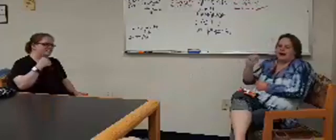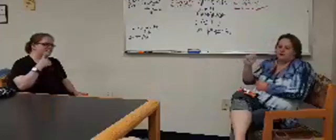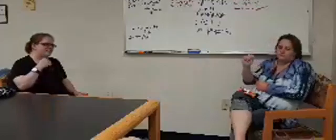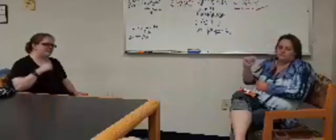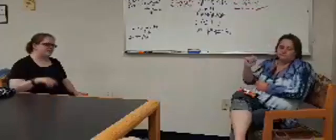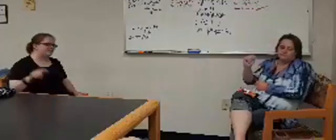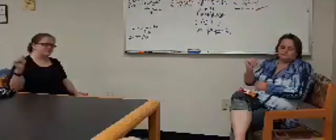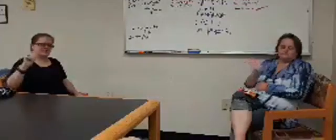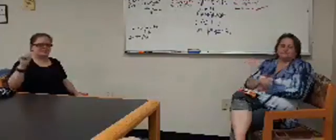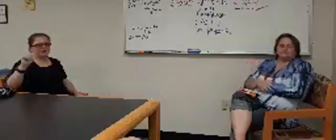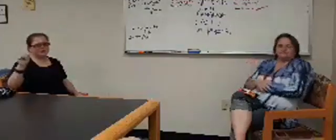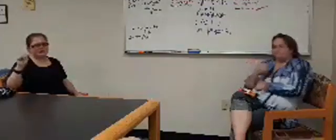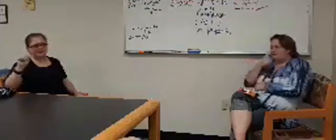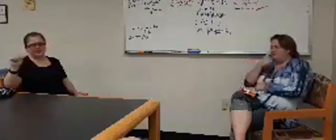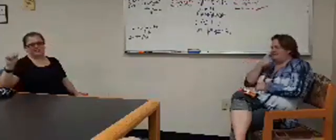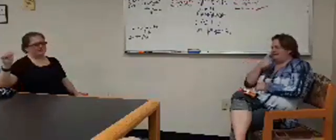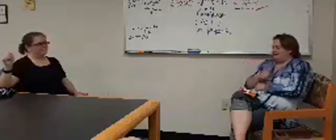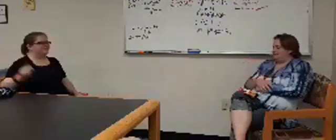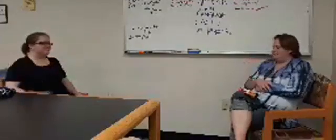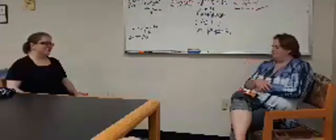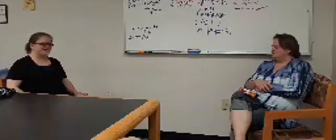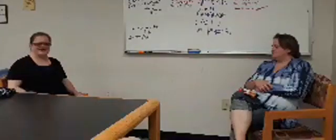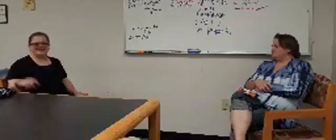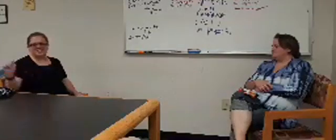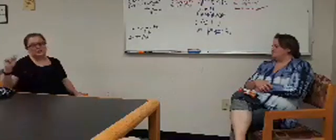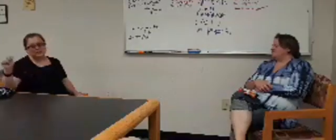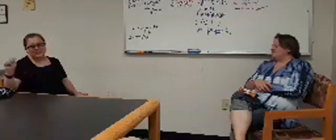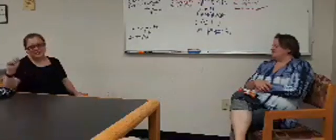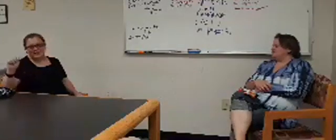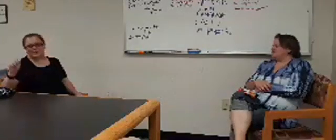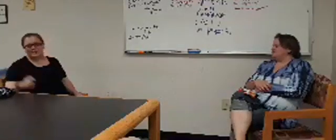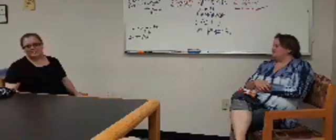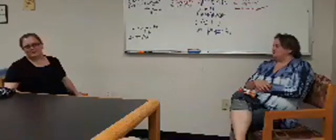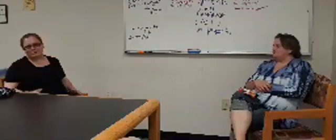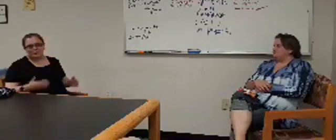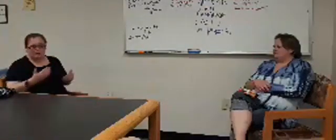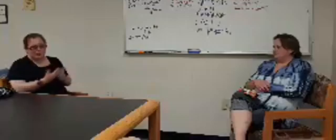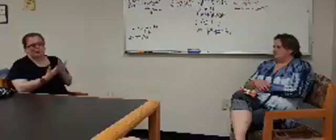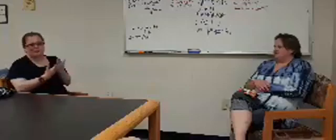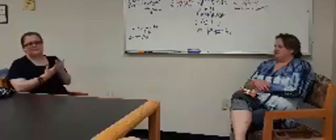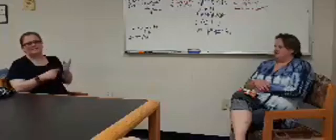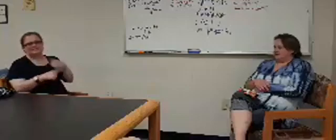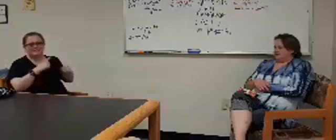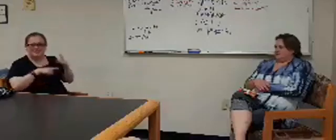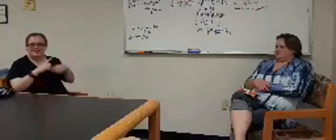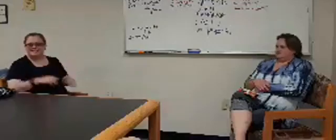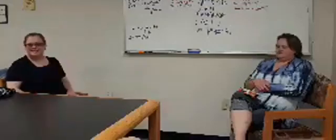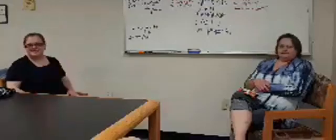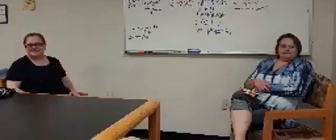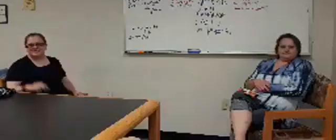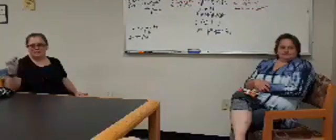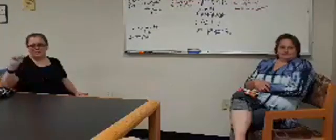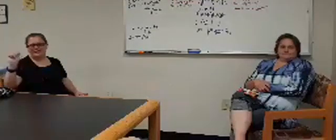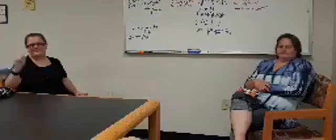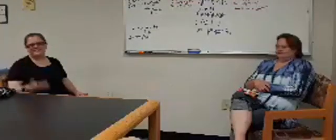bathroom, Bathrooms. PPP. Yes. Toilet's the new more of the new Oh, that's sign. Toilet.